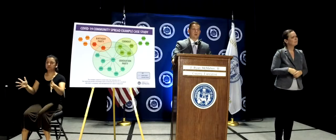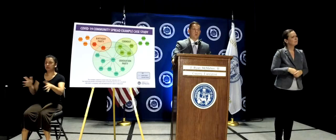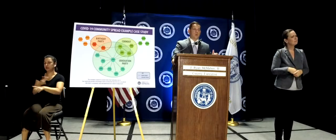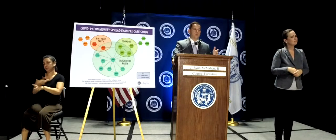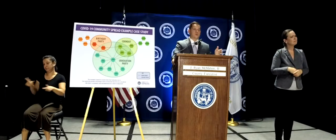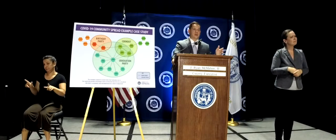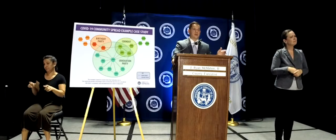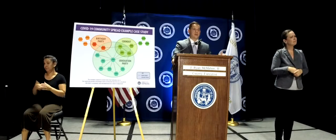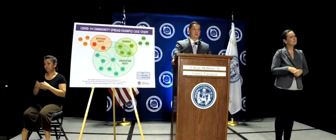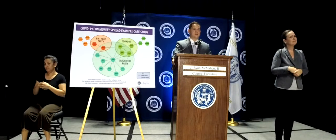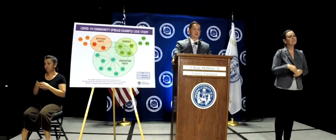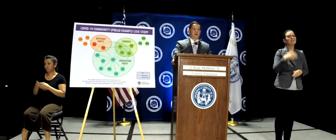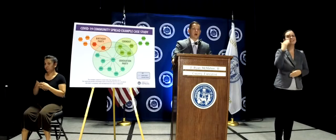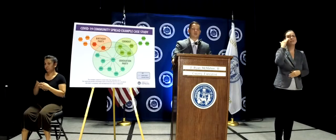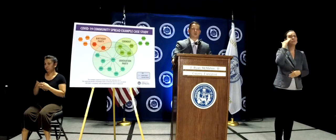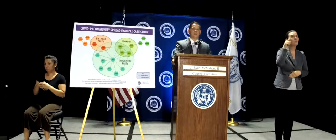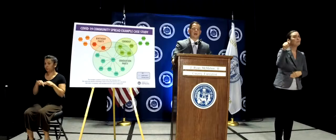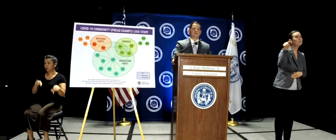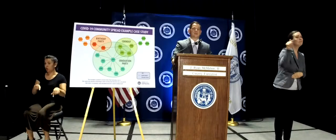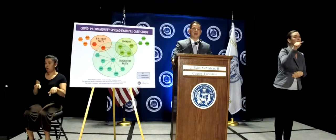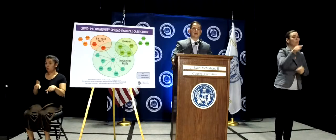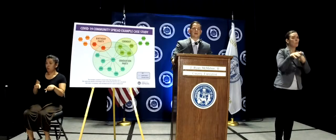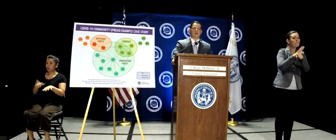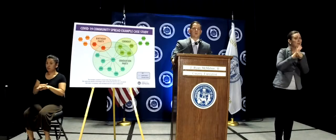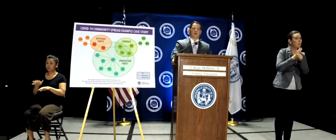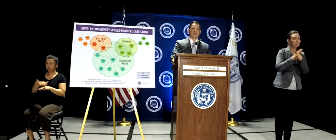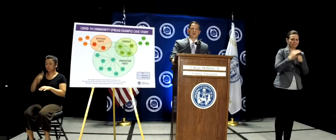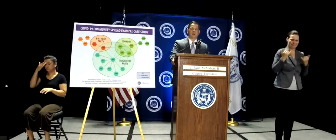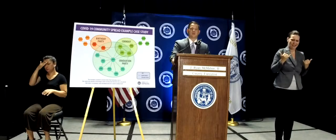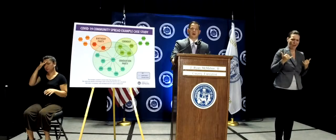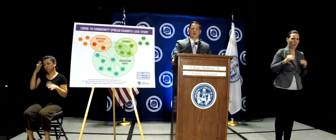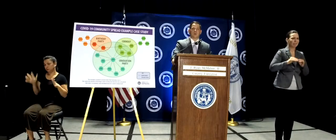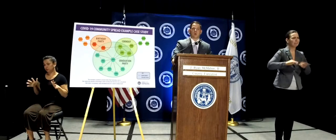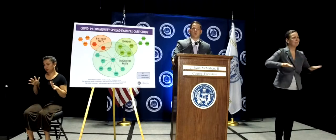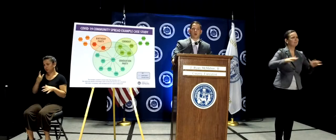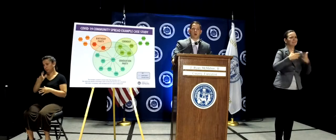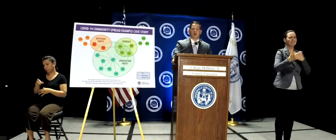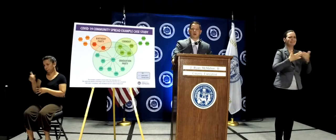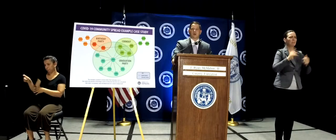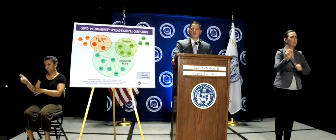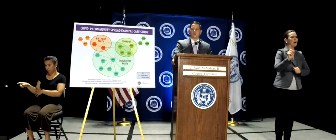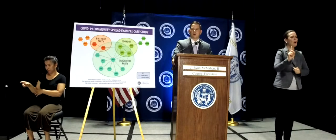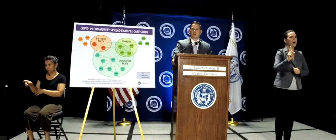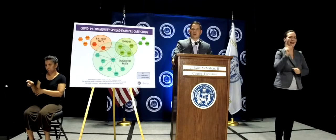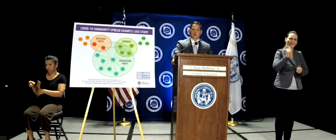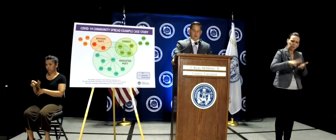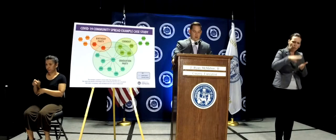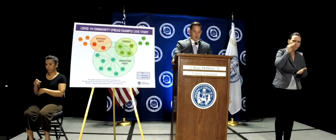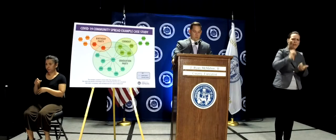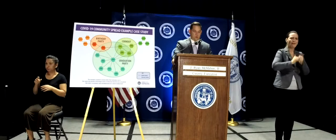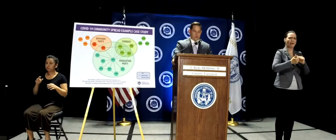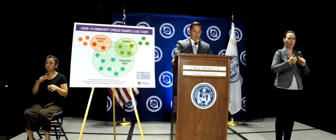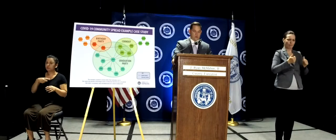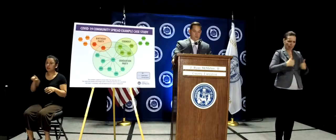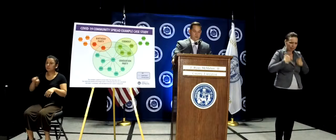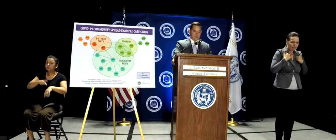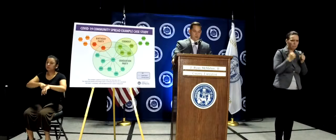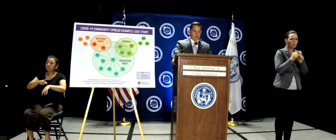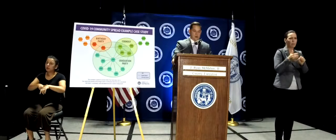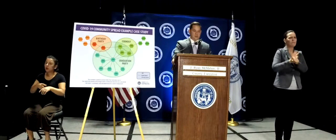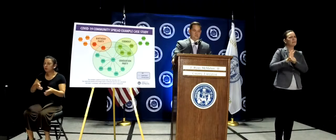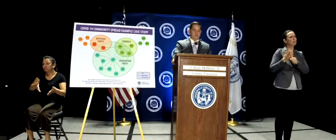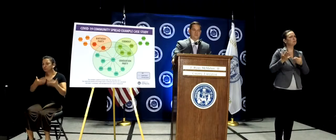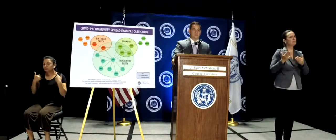infection rate around 1%. It's hard to imagine that we're going to get much better than where we are. So certainly we're